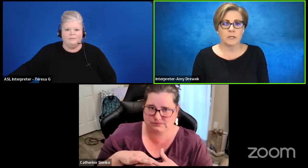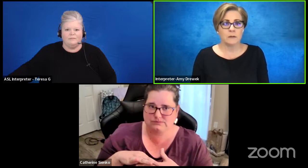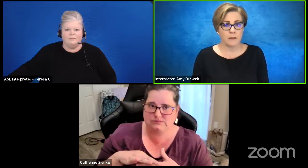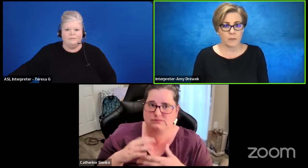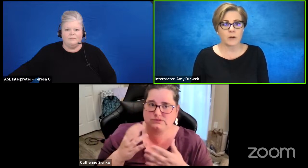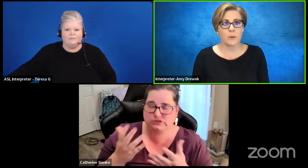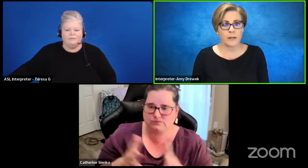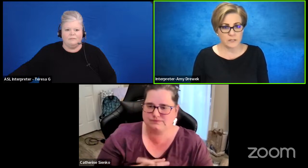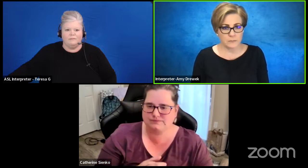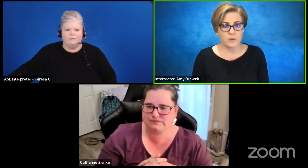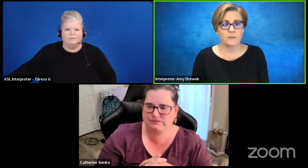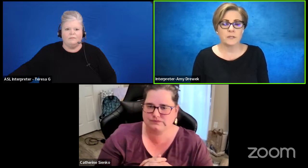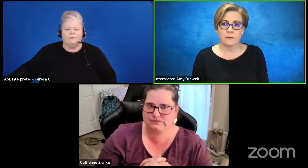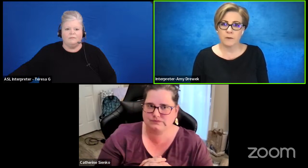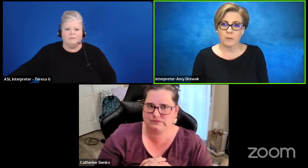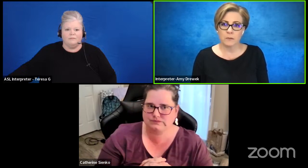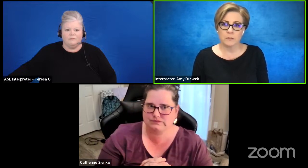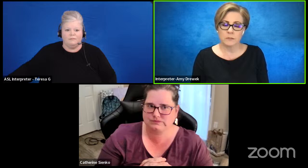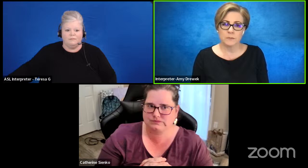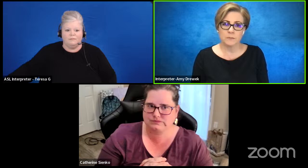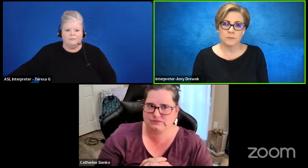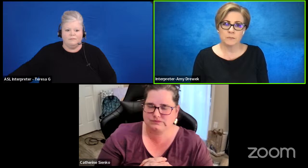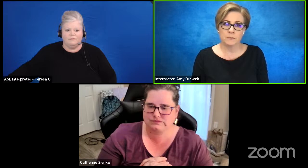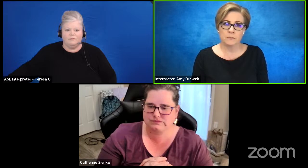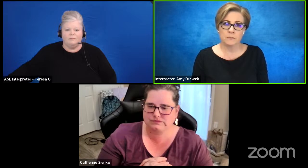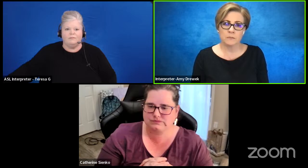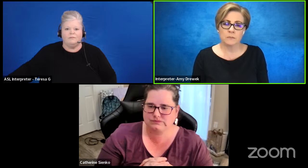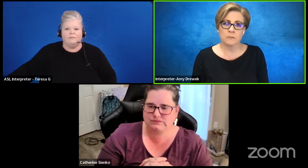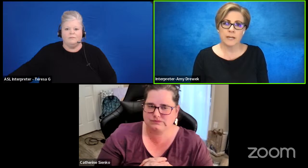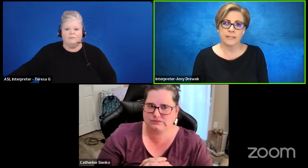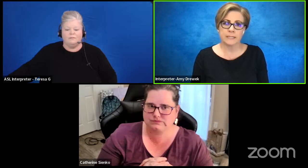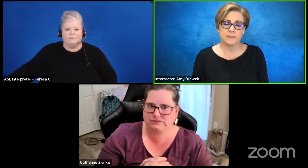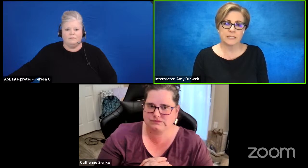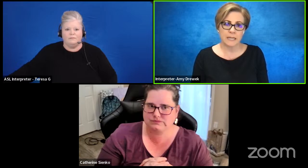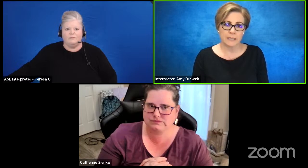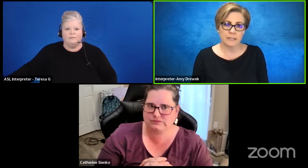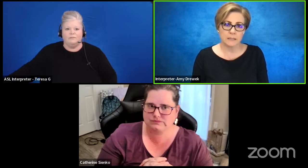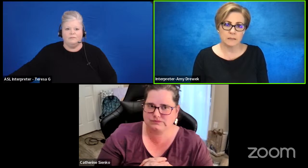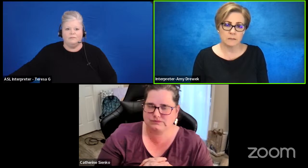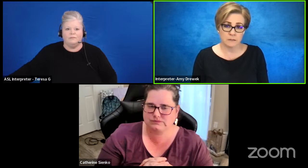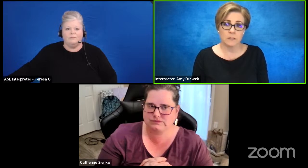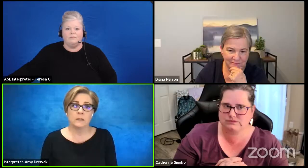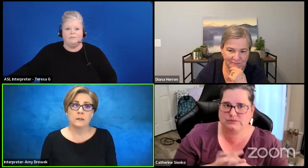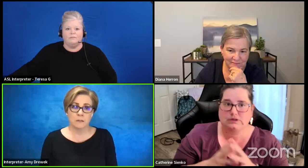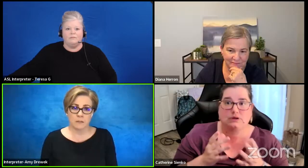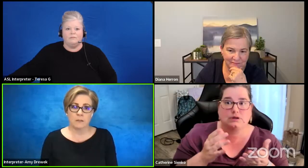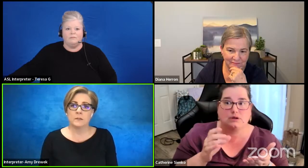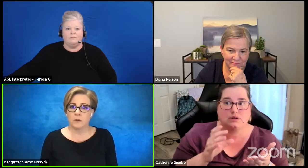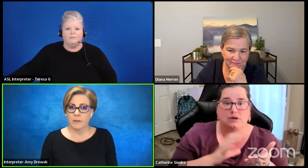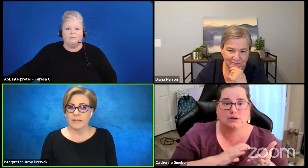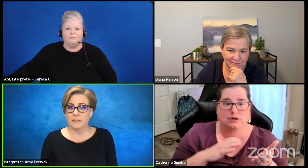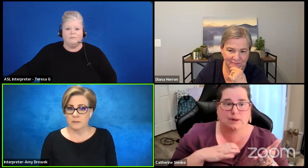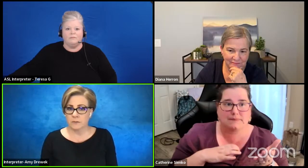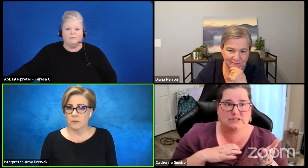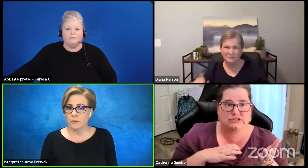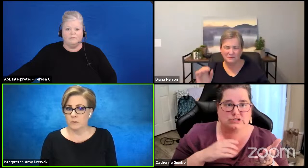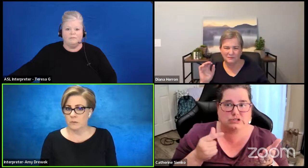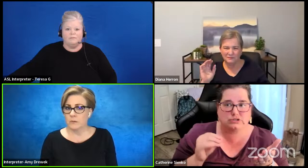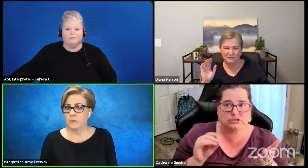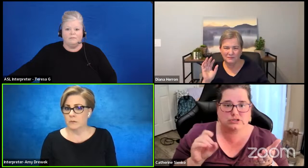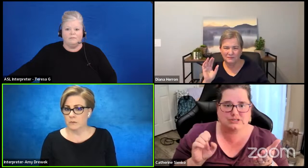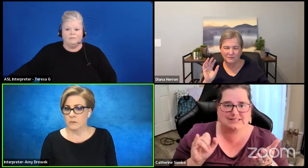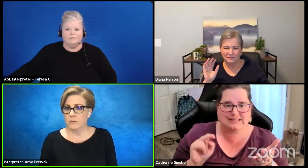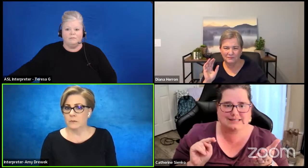So we have a motion that we're going to move to the vote. And it's been seconded. So we